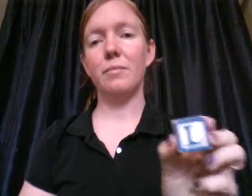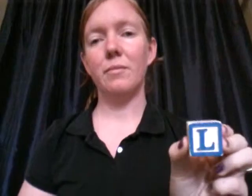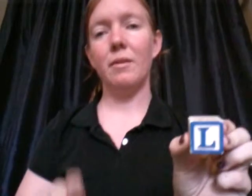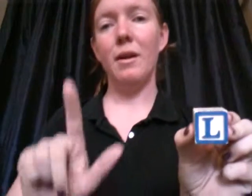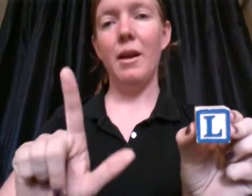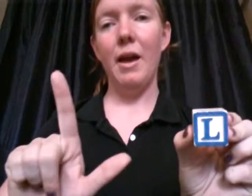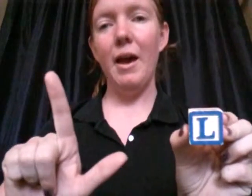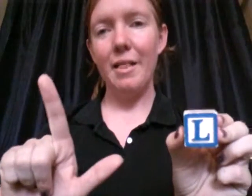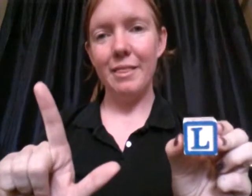O